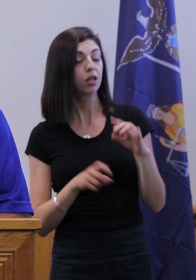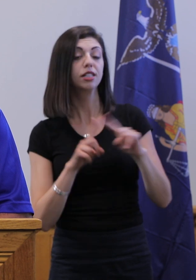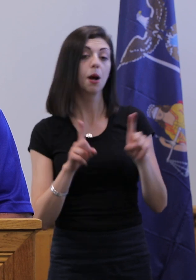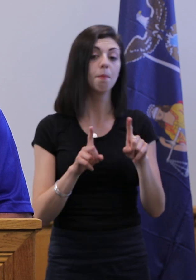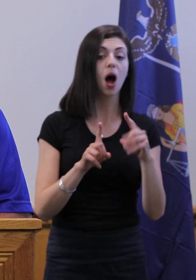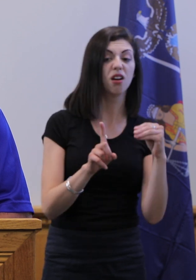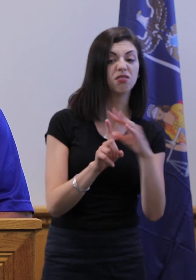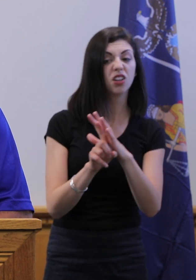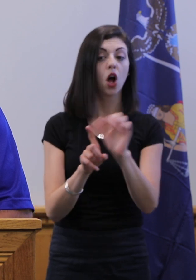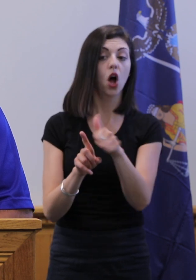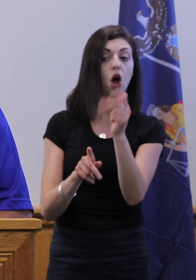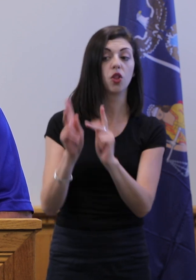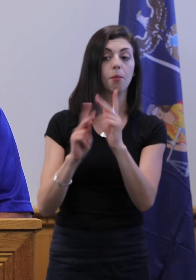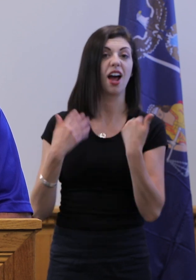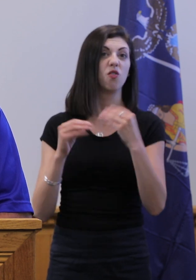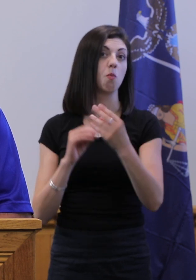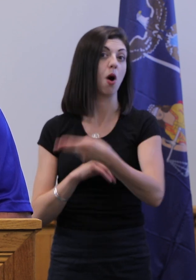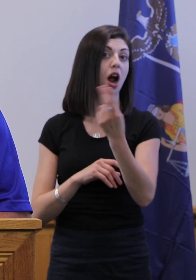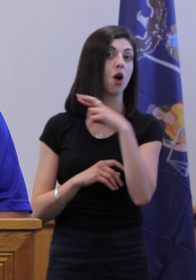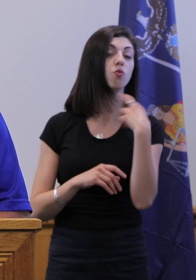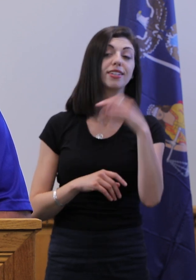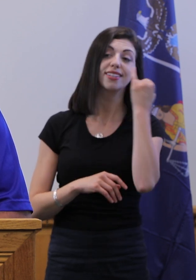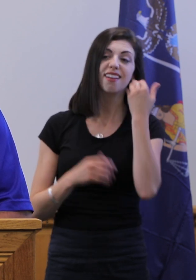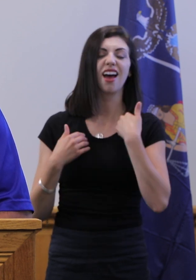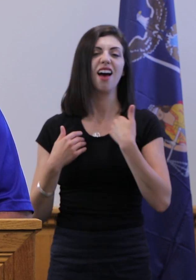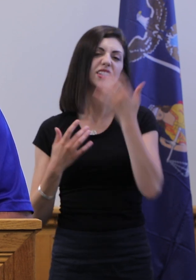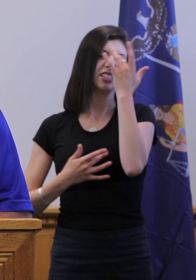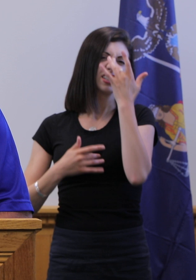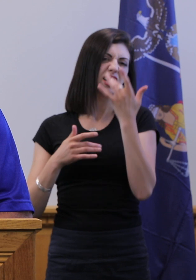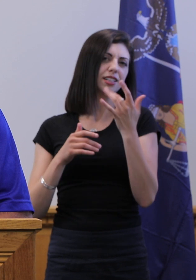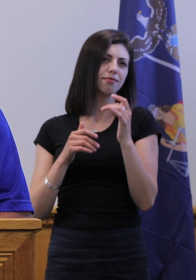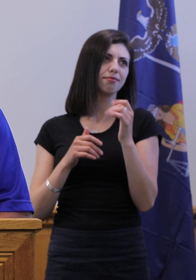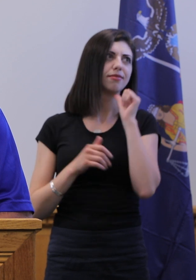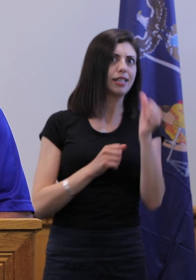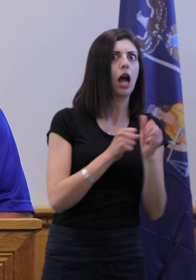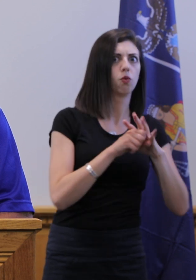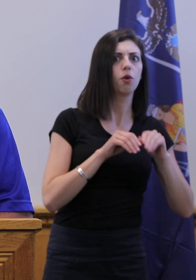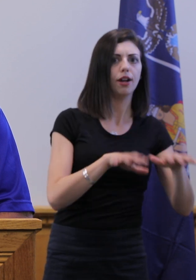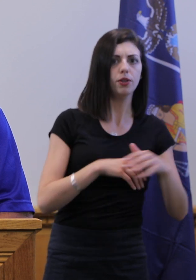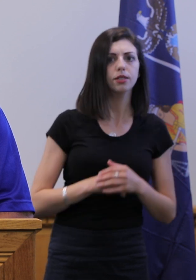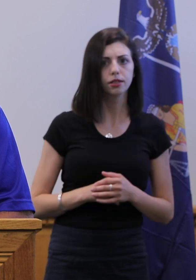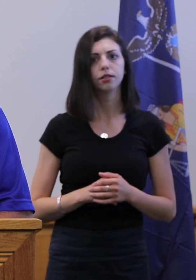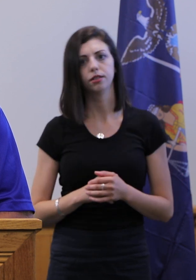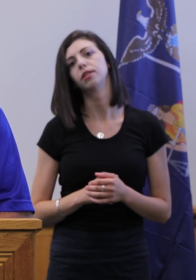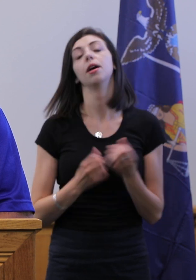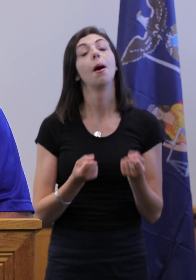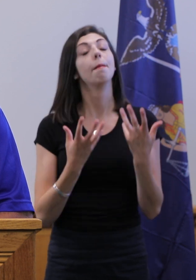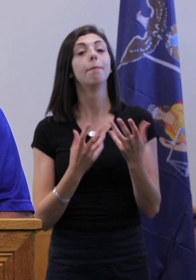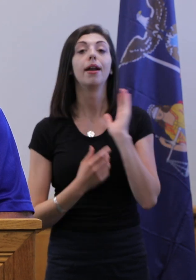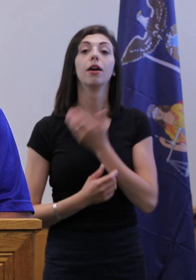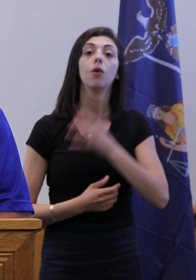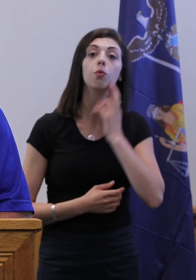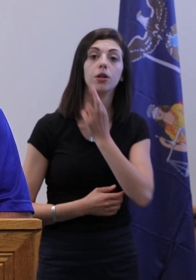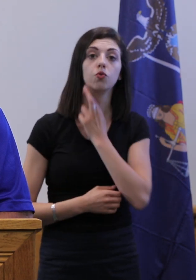immune systems. You are also putting our local businesses in jeopardy if you refuse to comply with the guidelines. Many of our